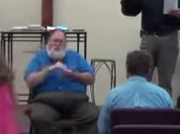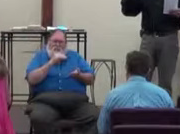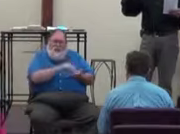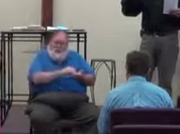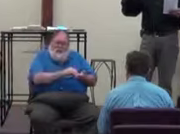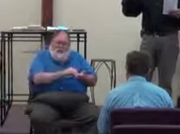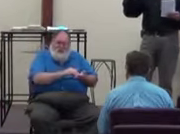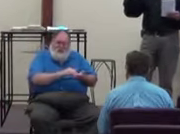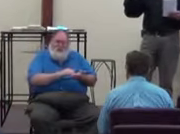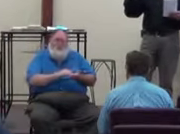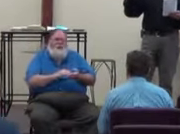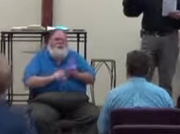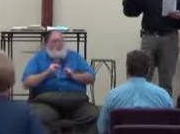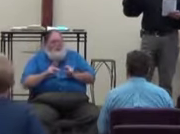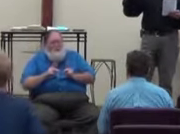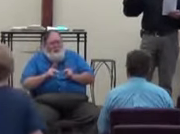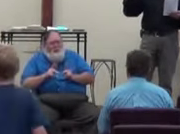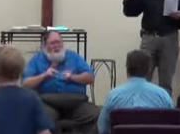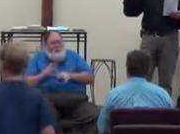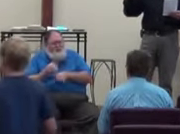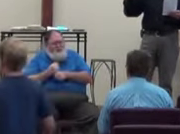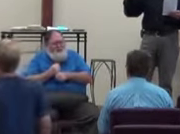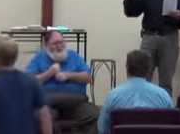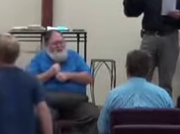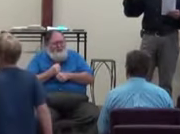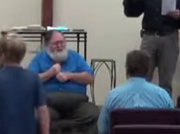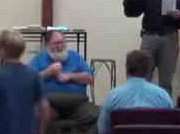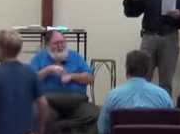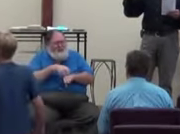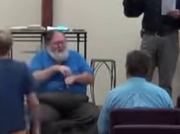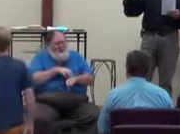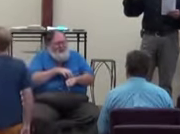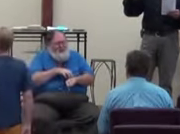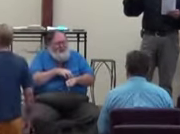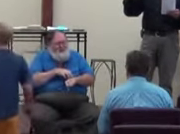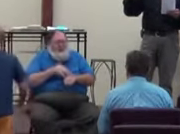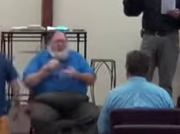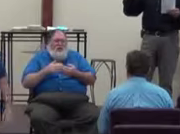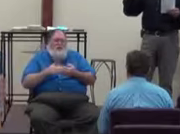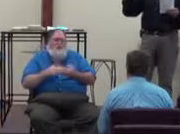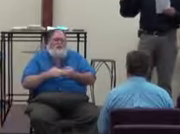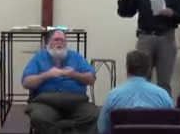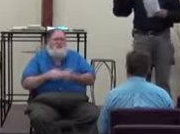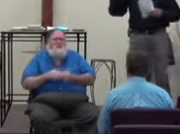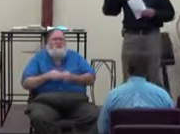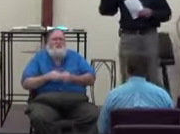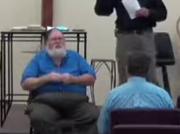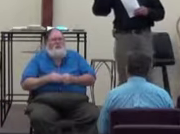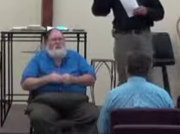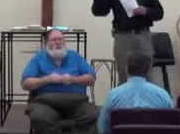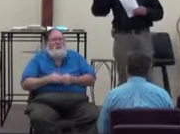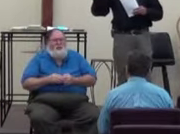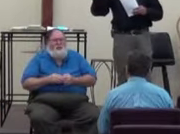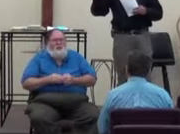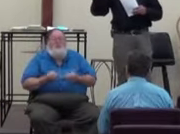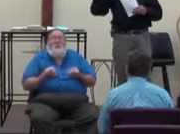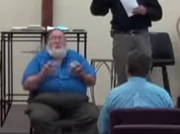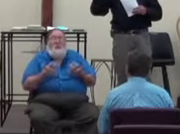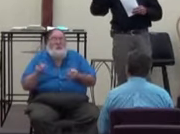to 900,000 of that 2 million will die. I think it was like